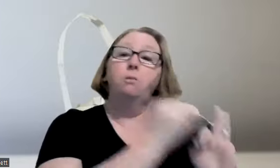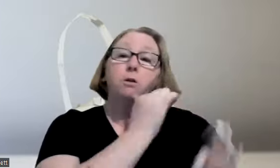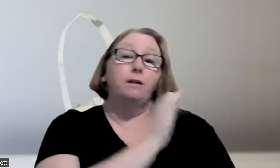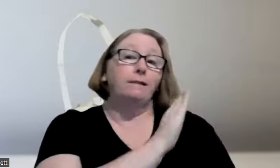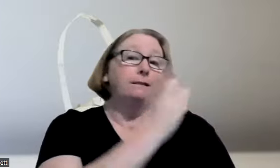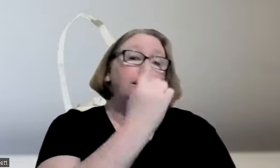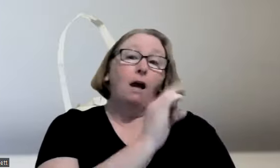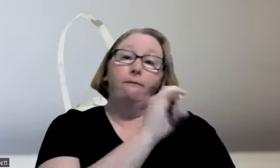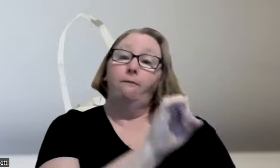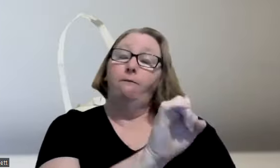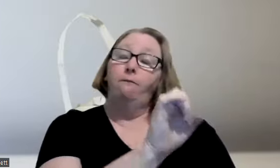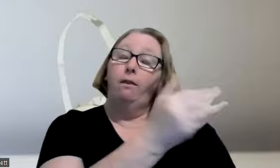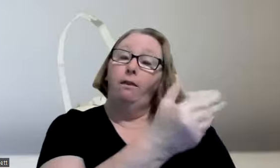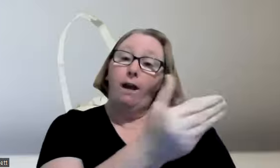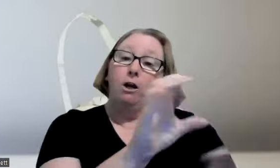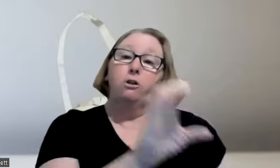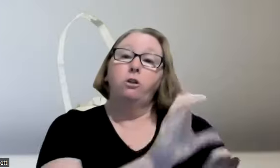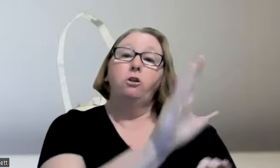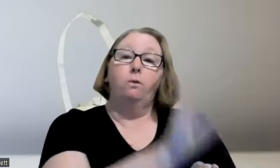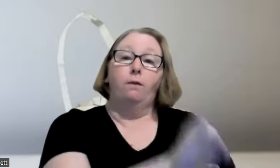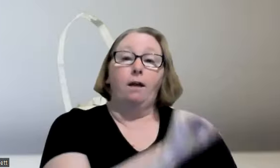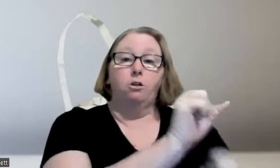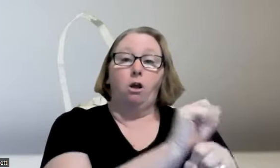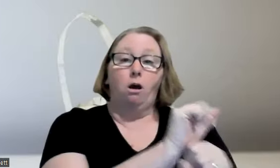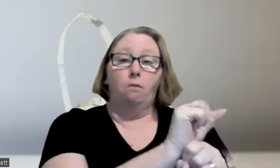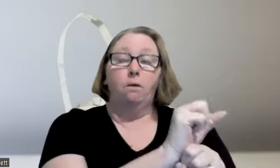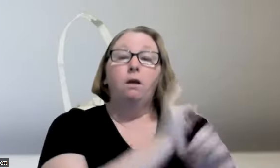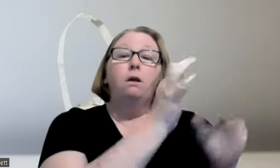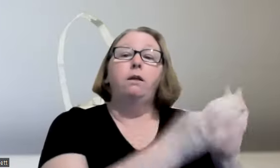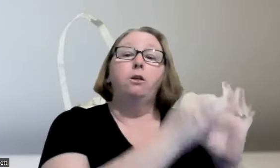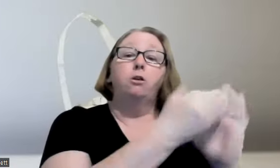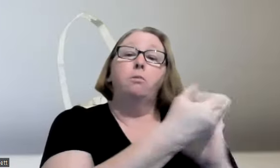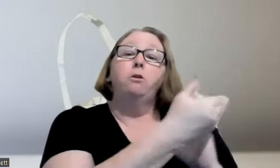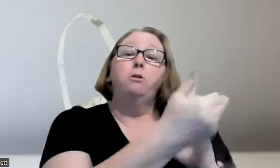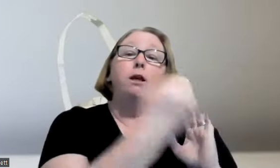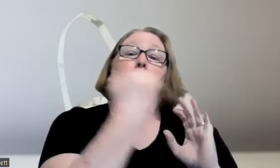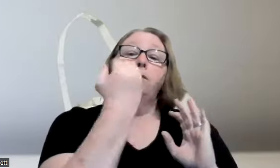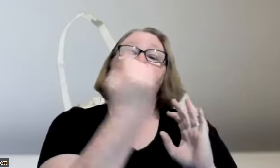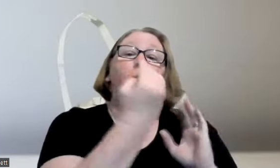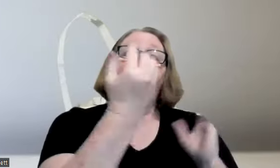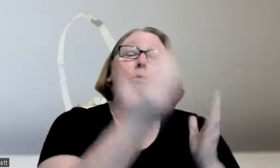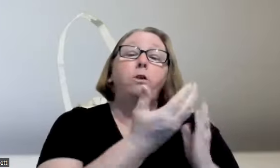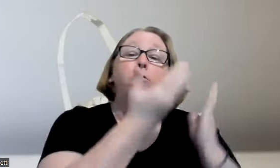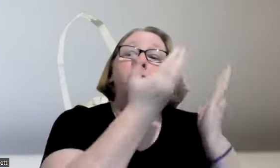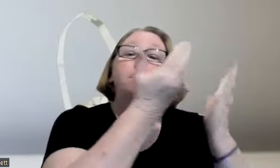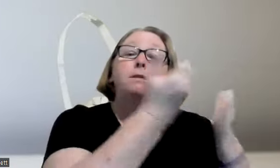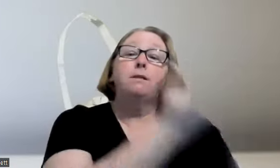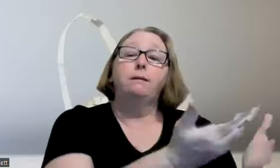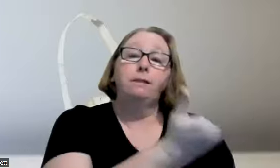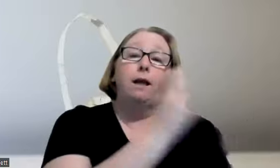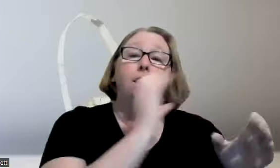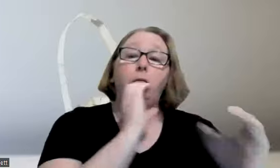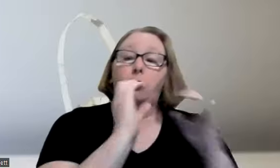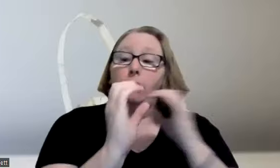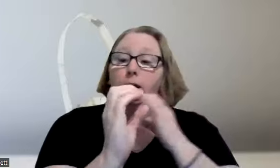interpreter is not there to do that job. The interpreter there is only to facilitate